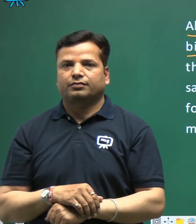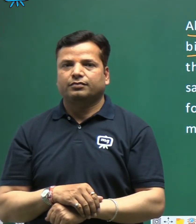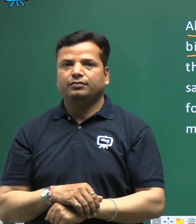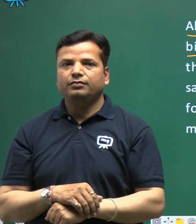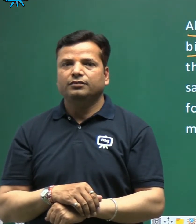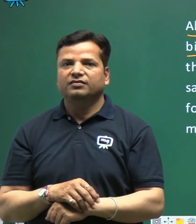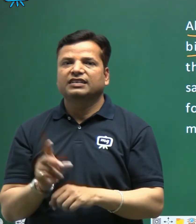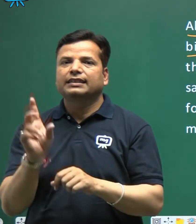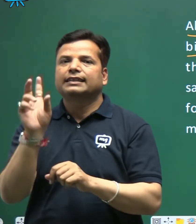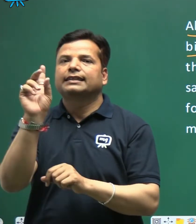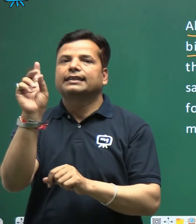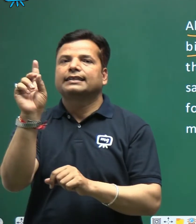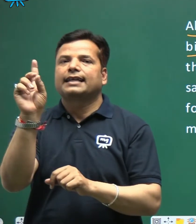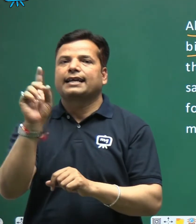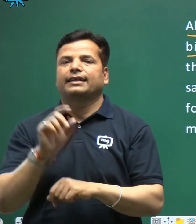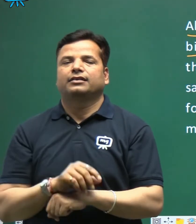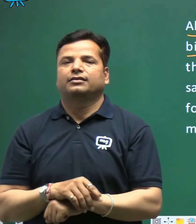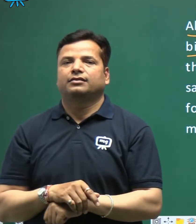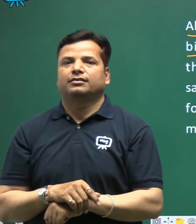the second